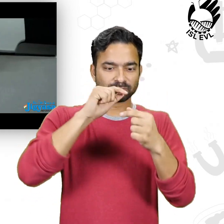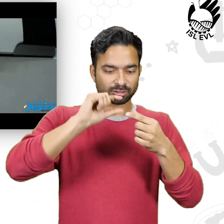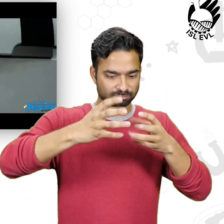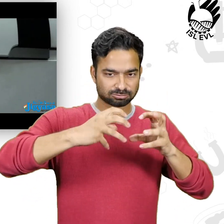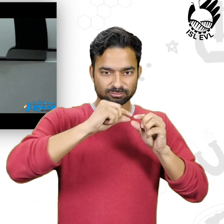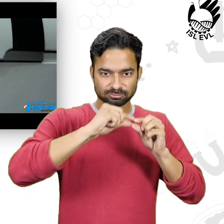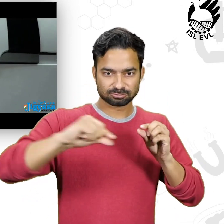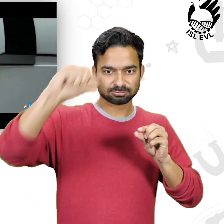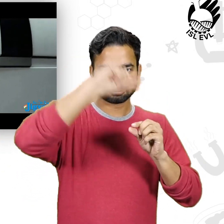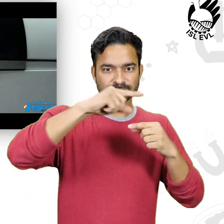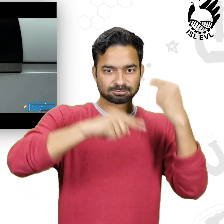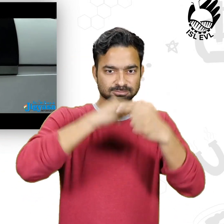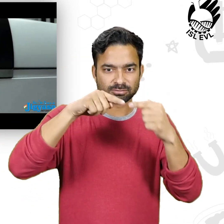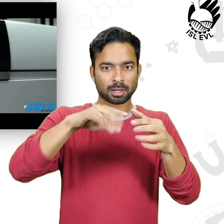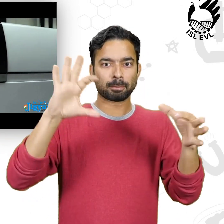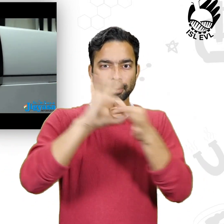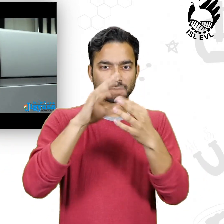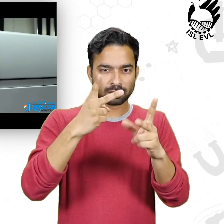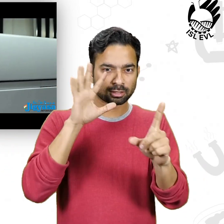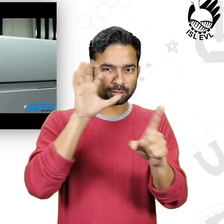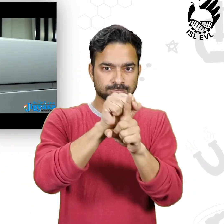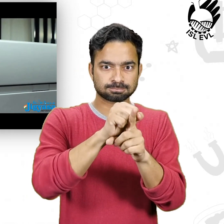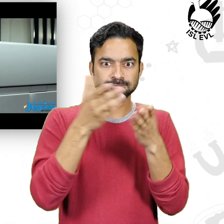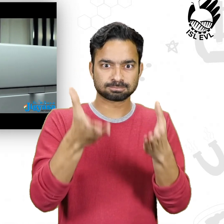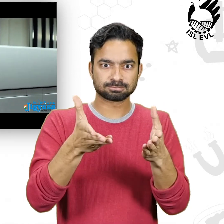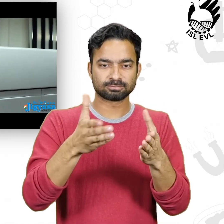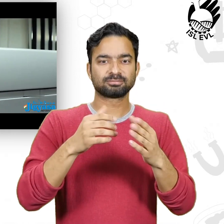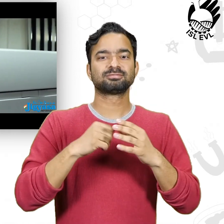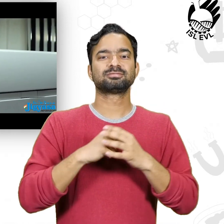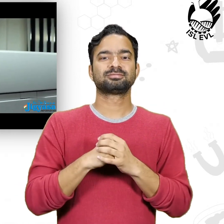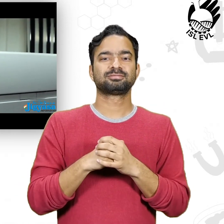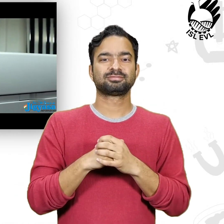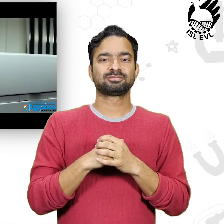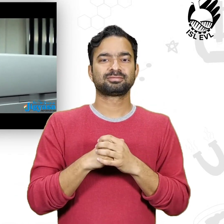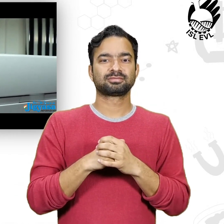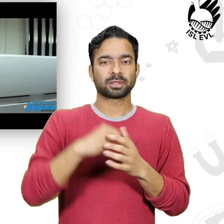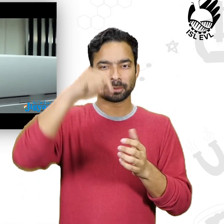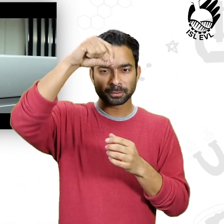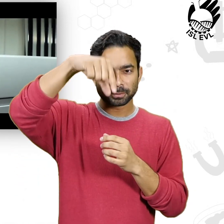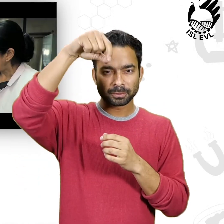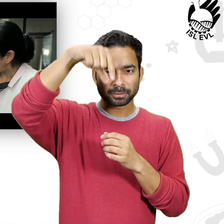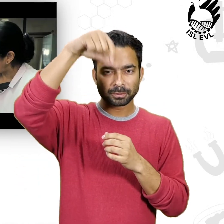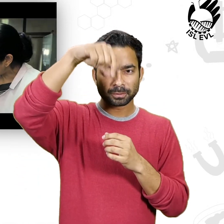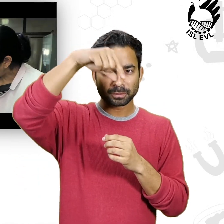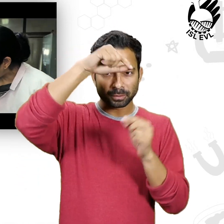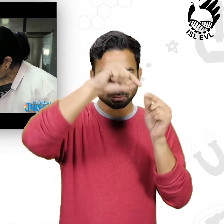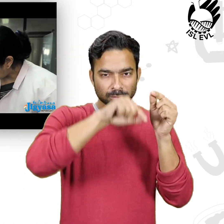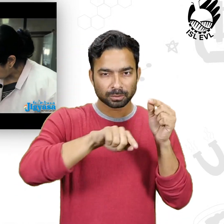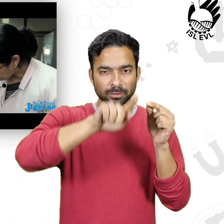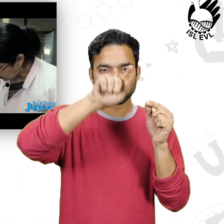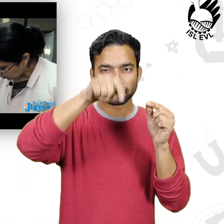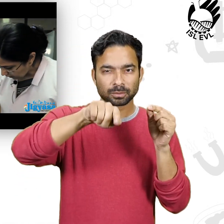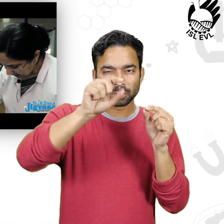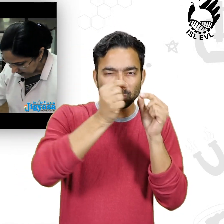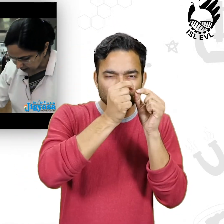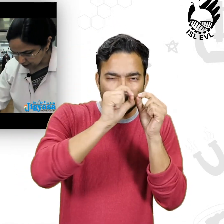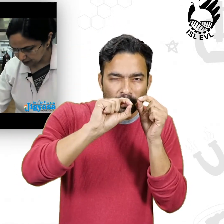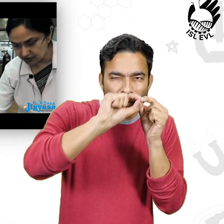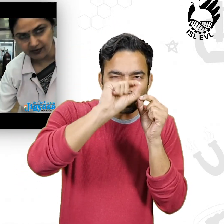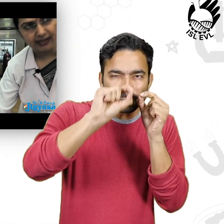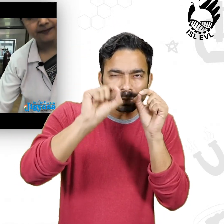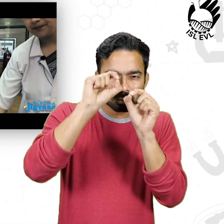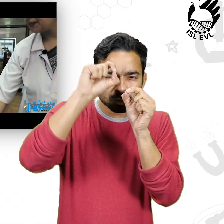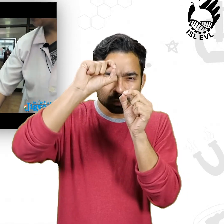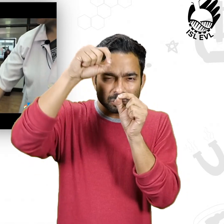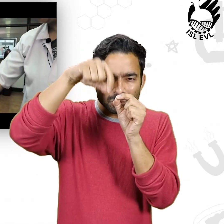the peristaltic pump, going to nebulizer for aerosol formation. The larger droplets are going into